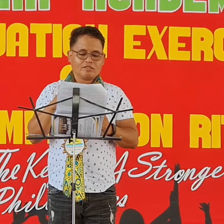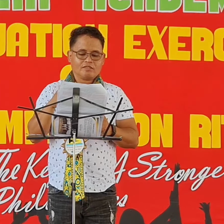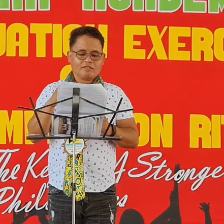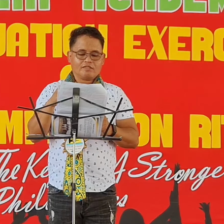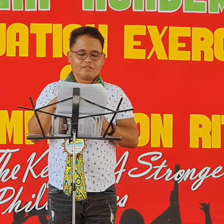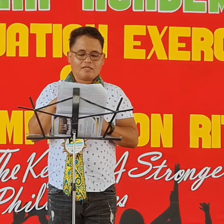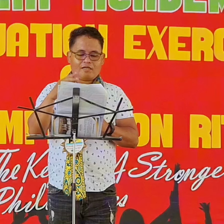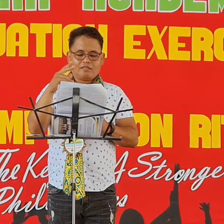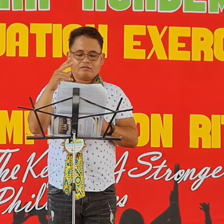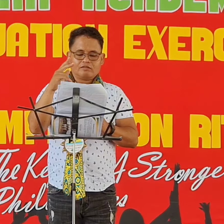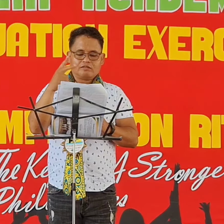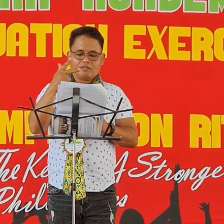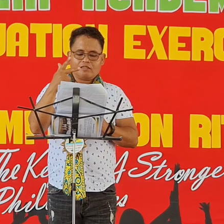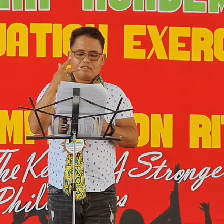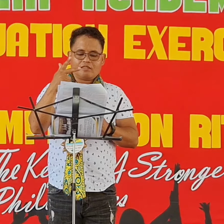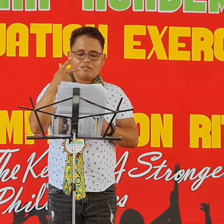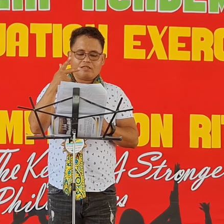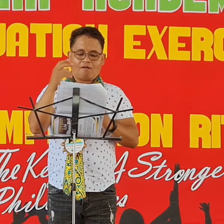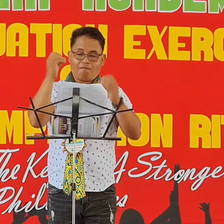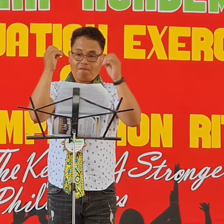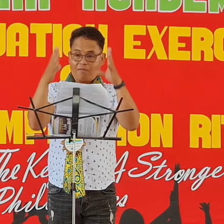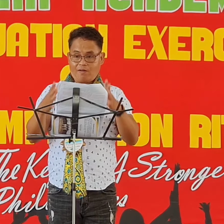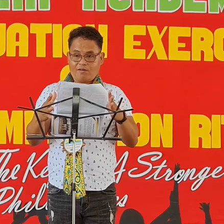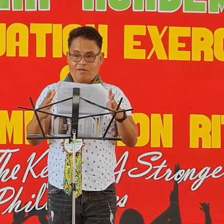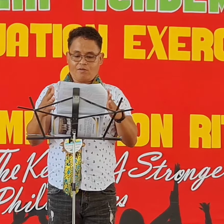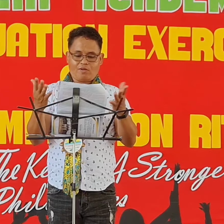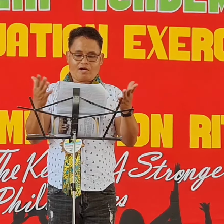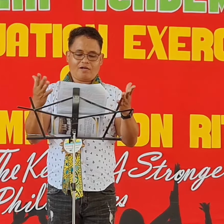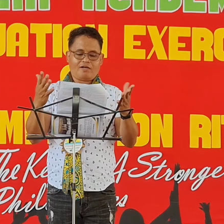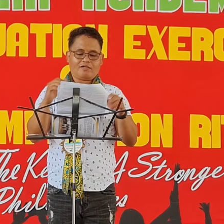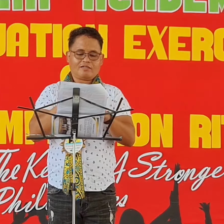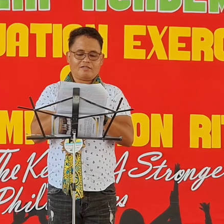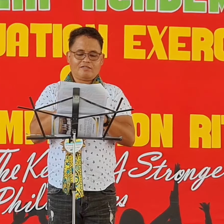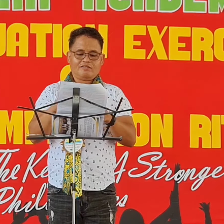The other sister is also a teacher. The other